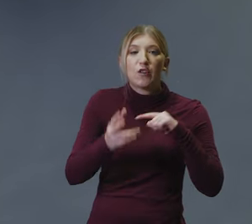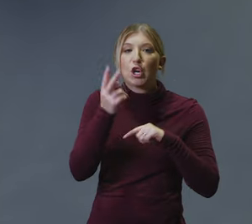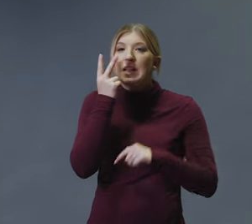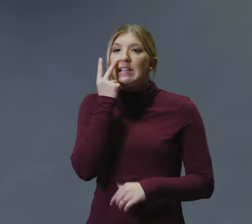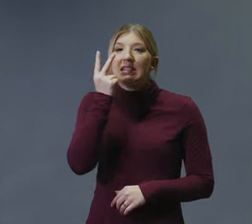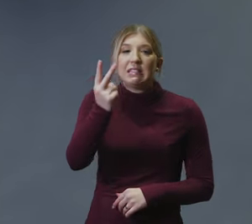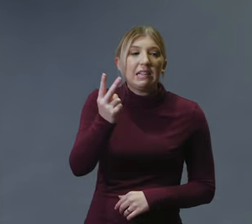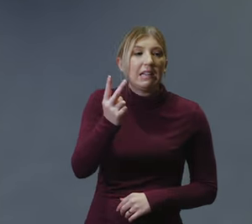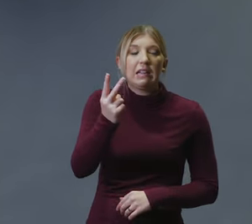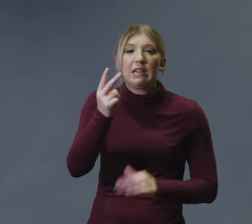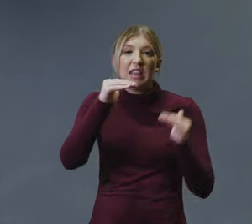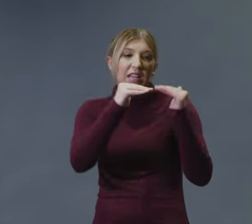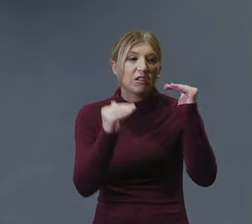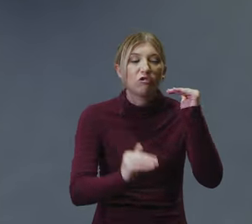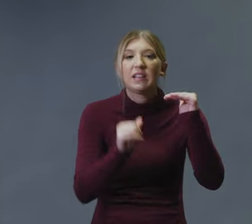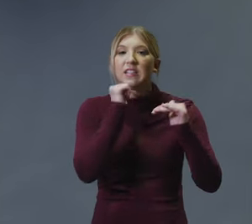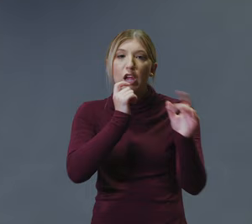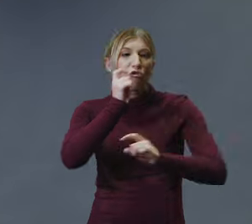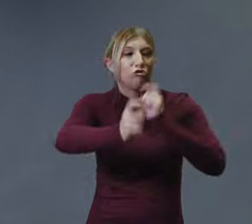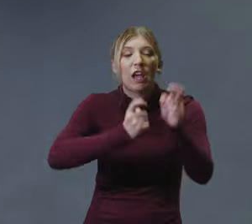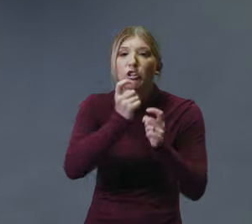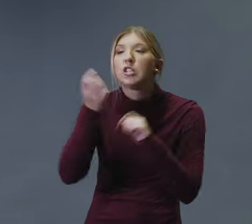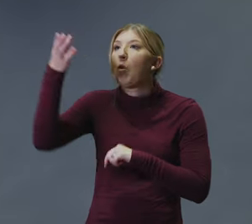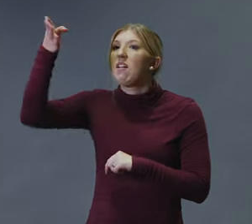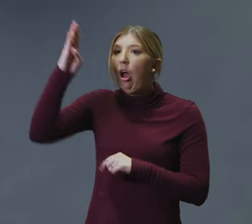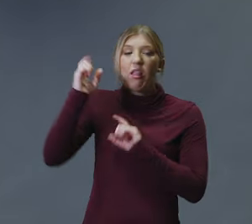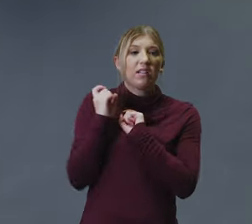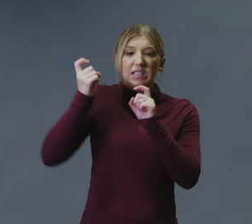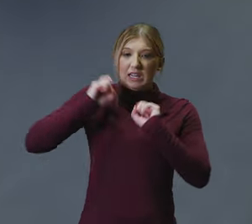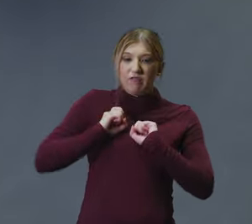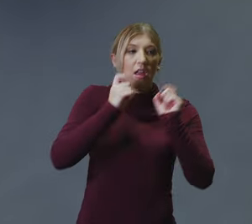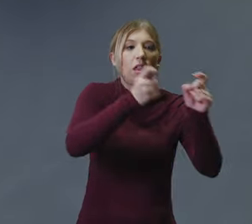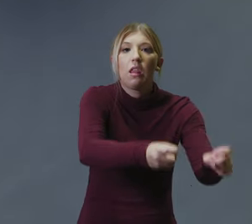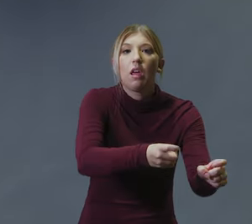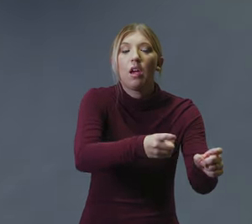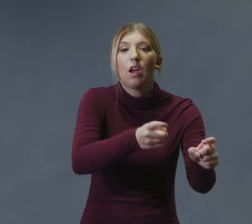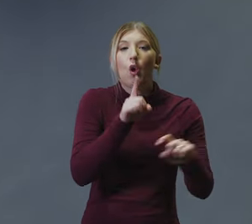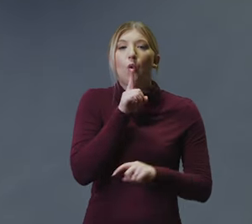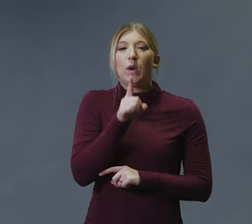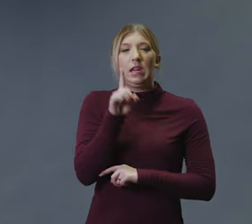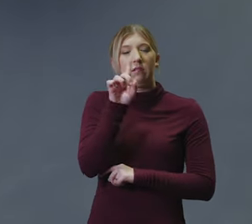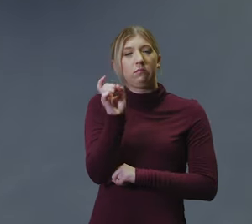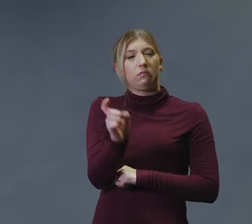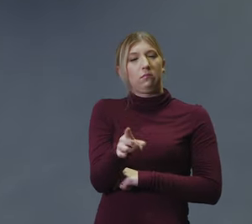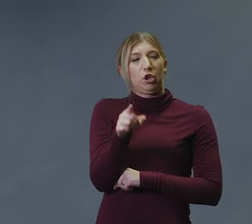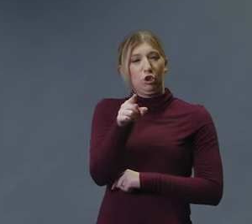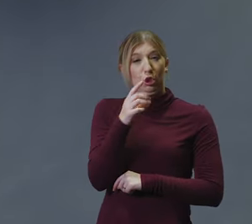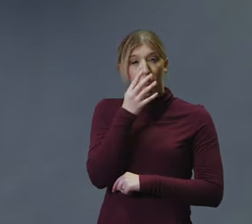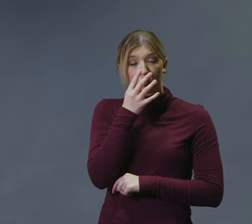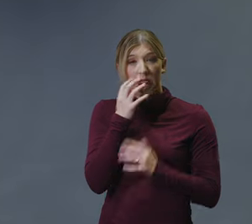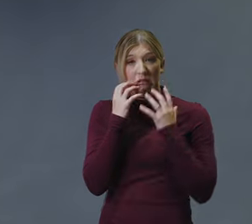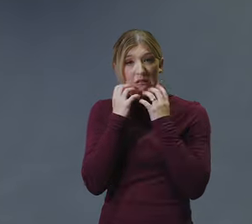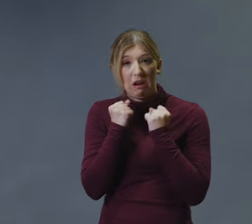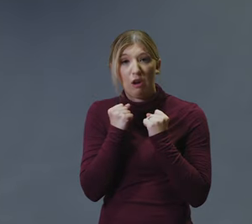you're not generous with what God has given you with your resources you have, it begs the question of whether you have